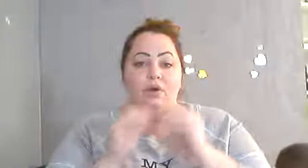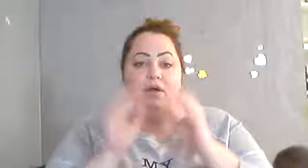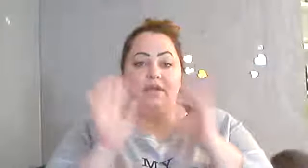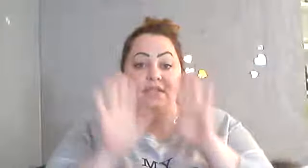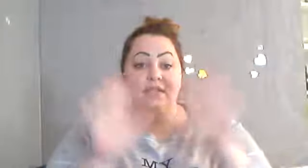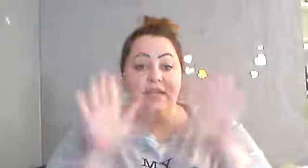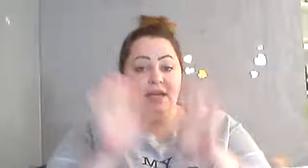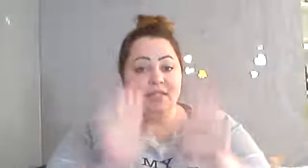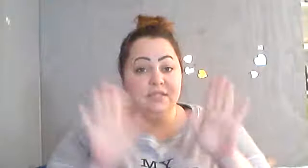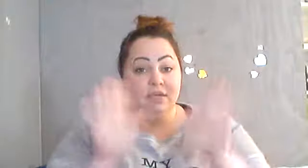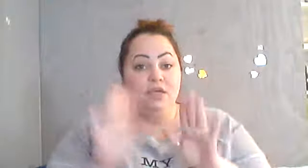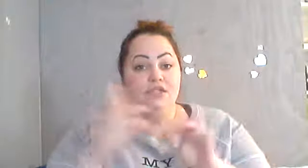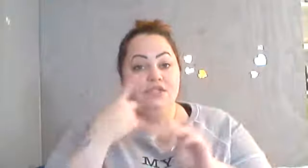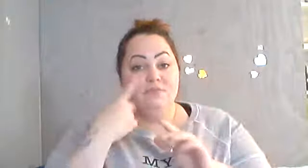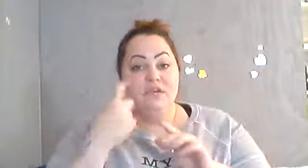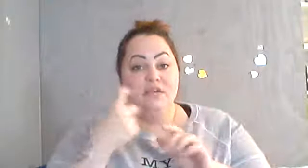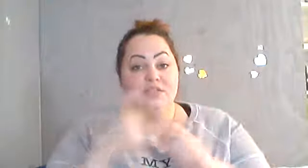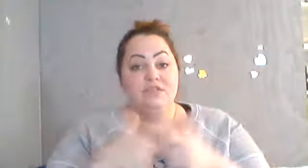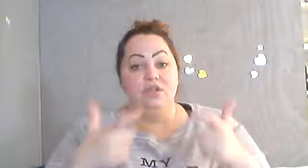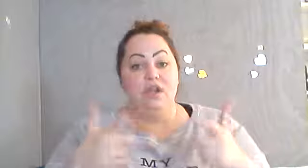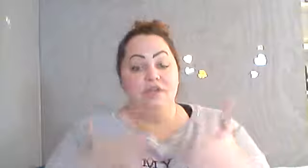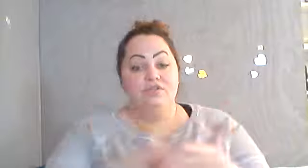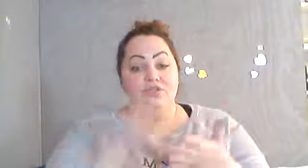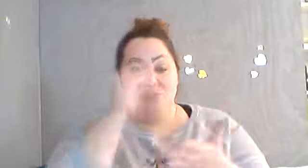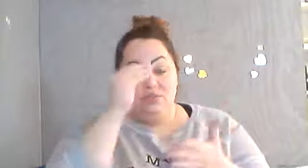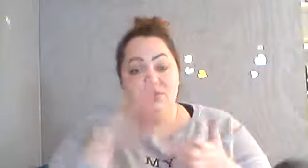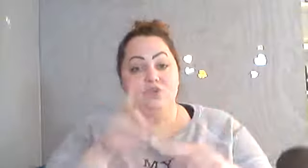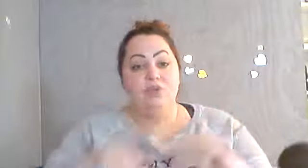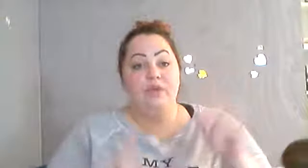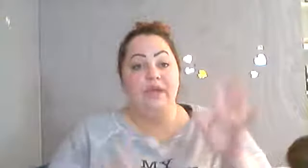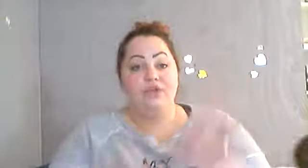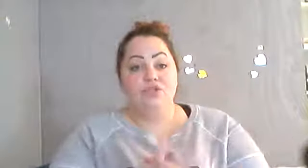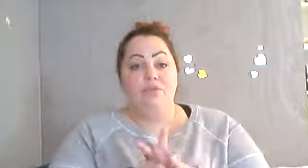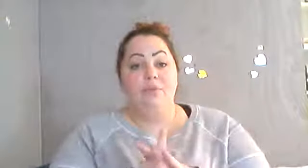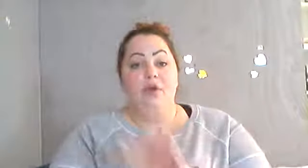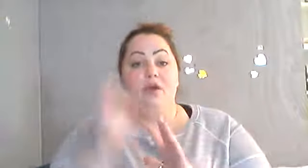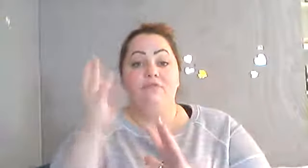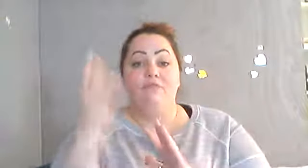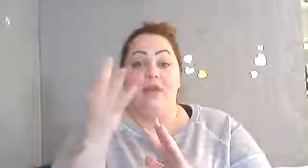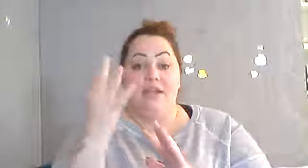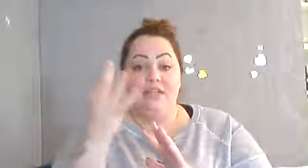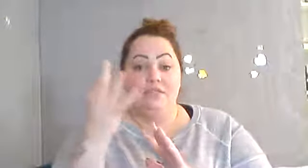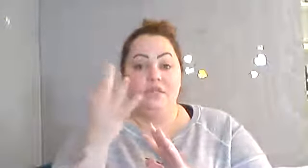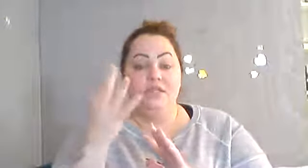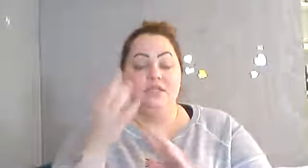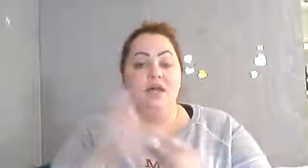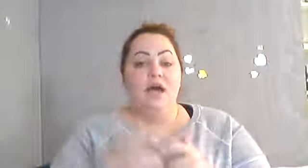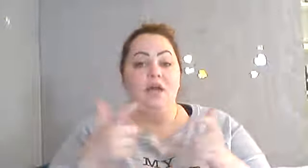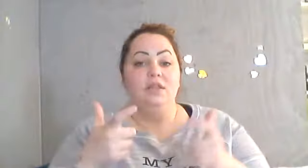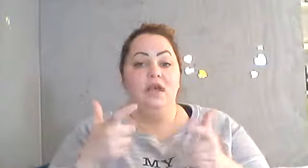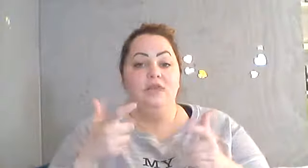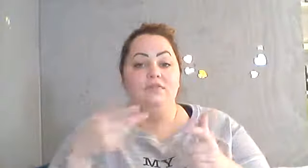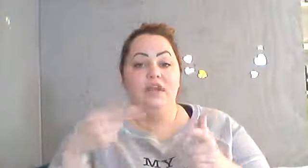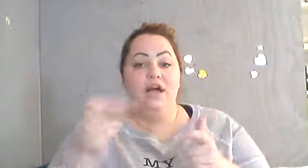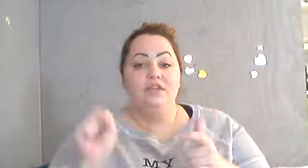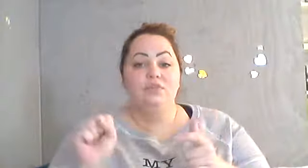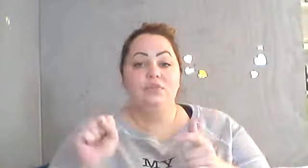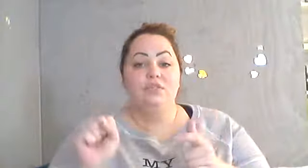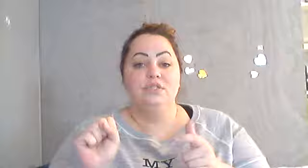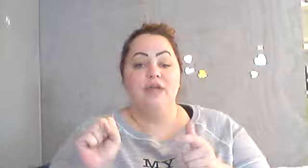on Sundays just because there's a lot of students who can't show up on Fridays because a lot of the high schoolers